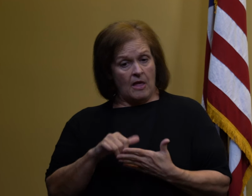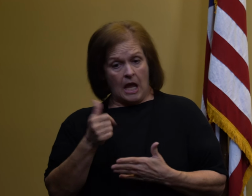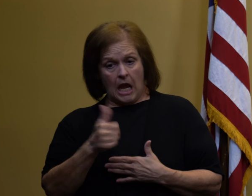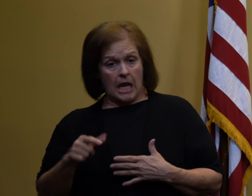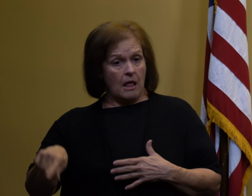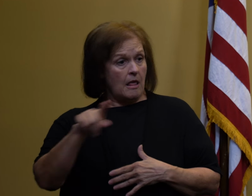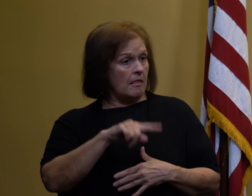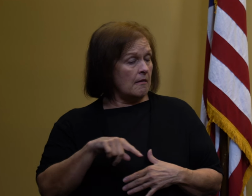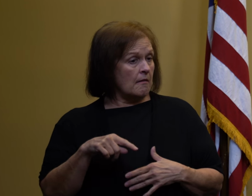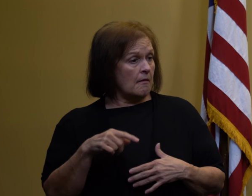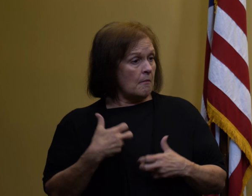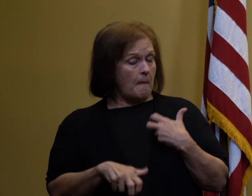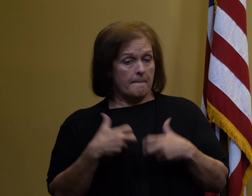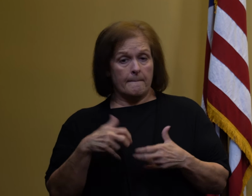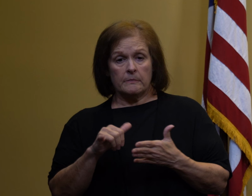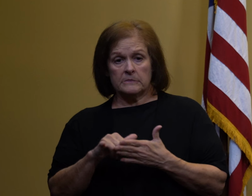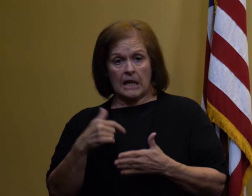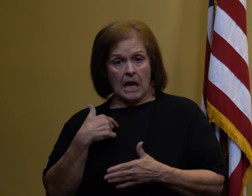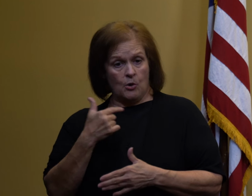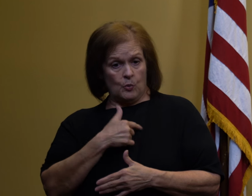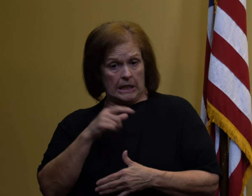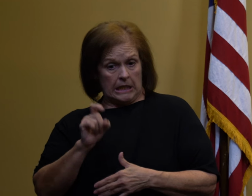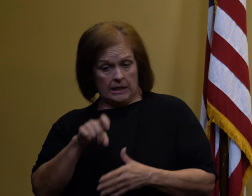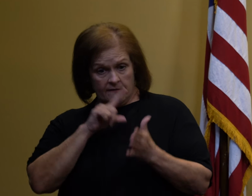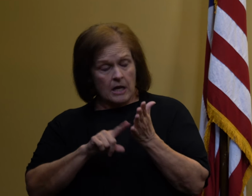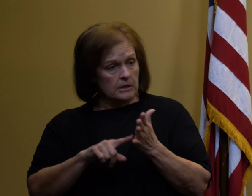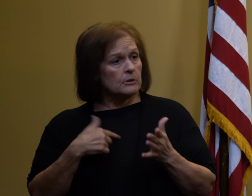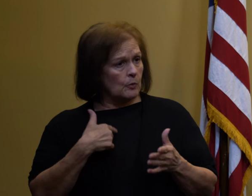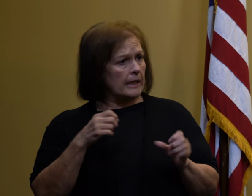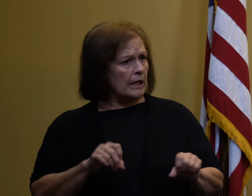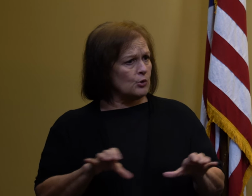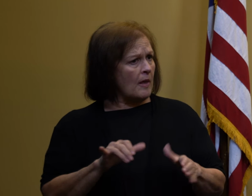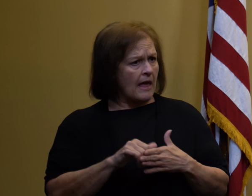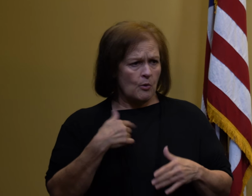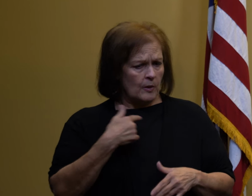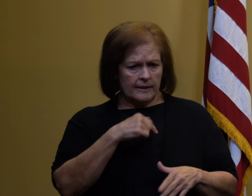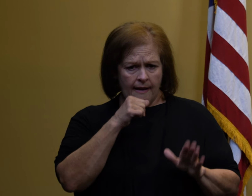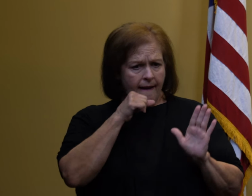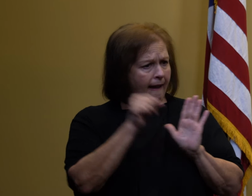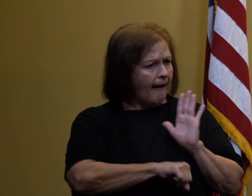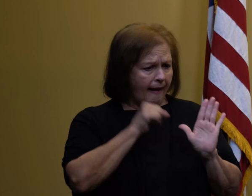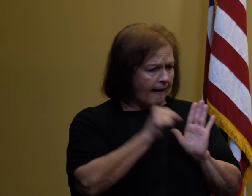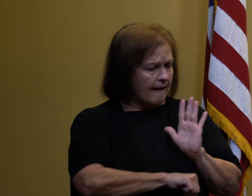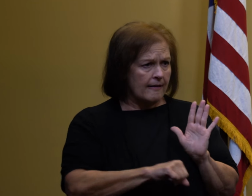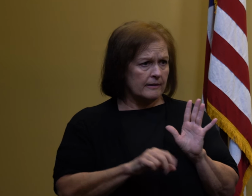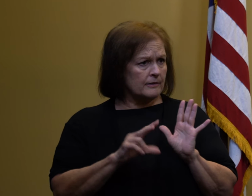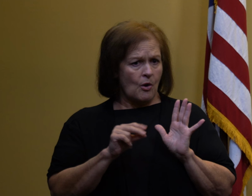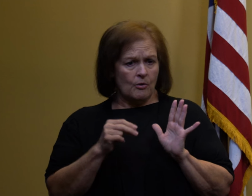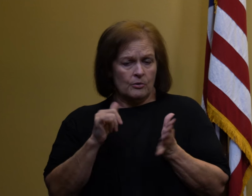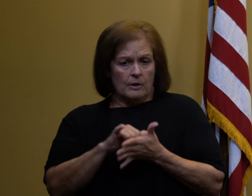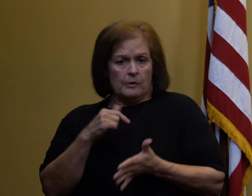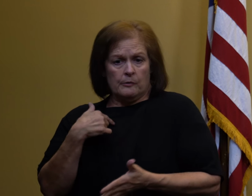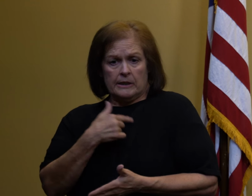any issues that we need to comb through, we're committed to doing that. So no one's hiding the ball. No one's not wanting